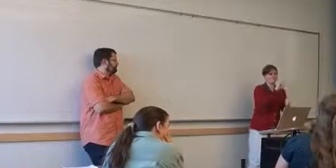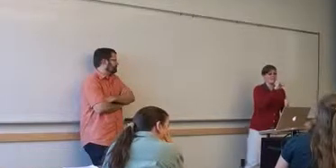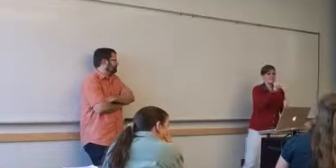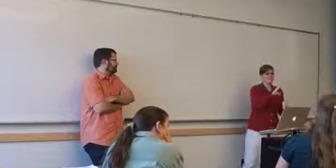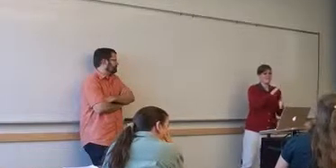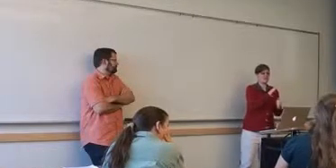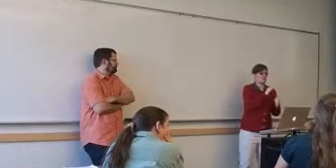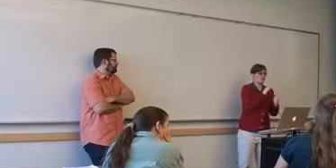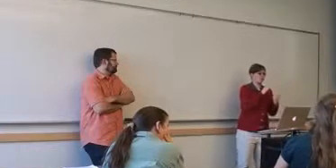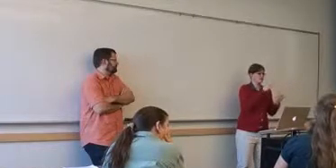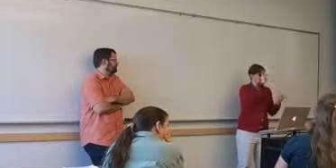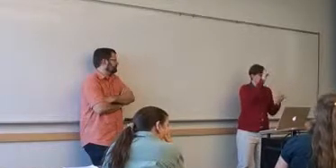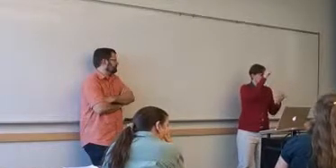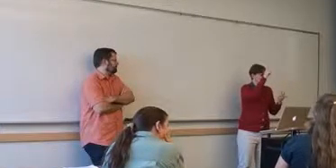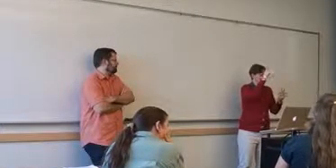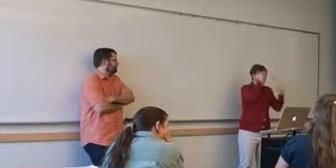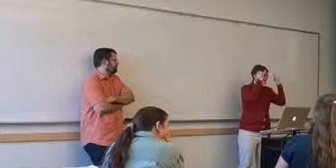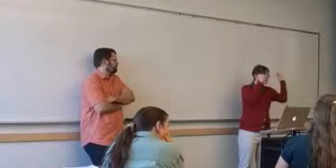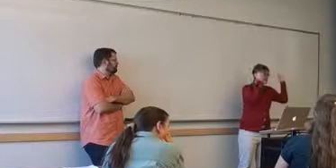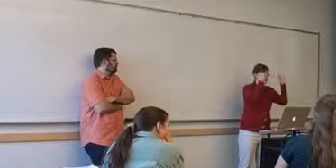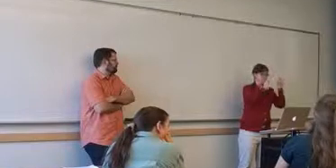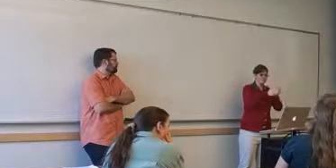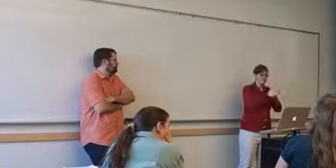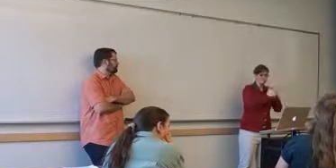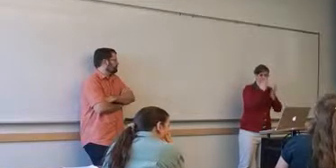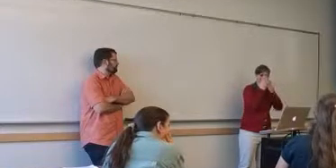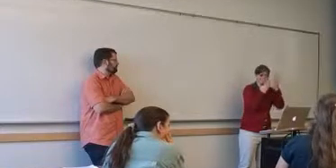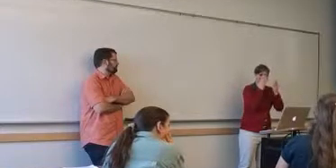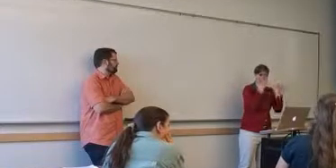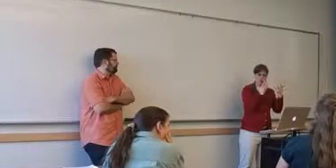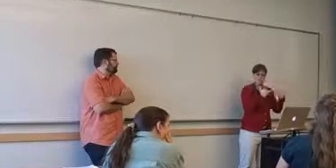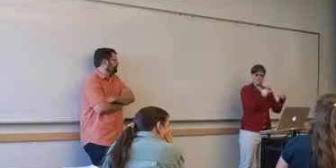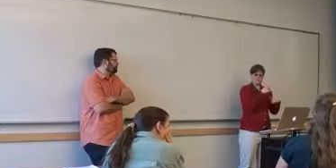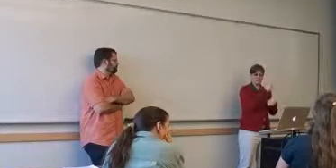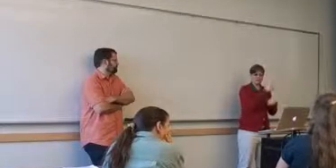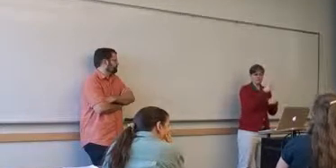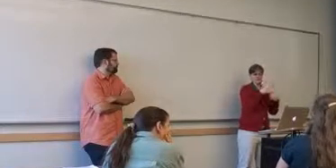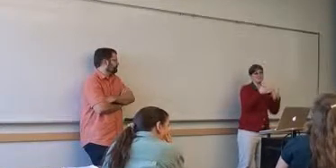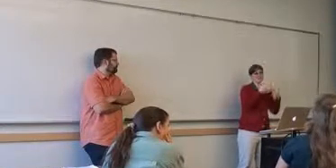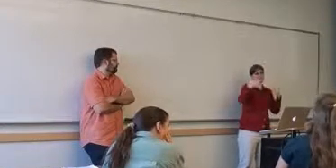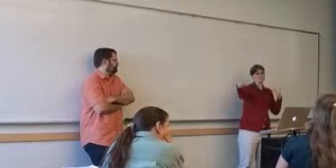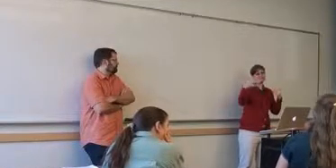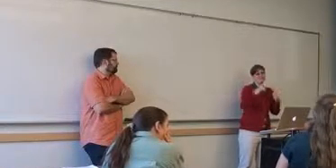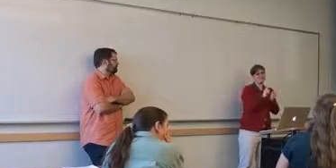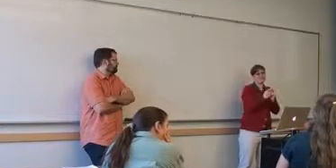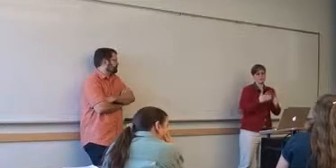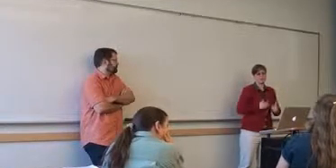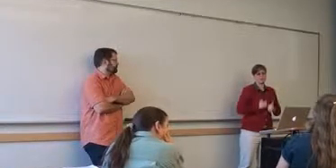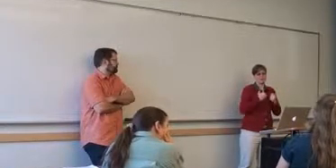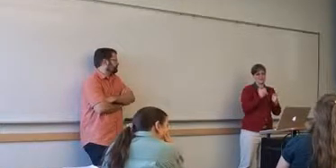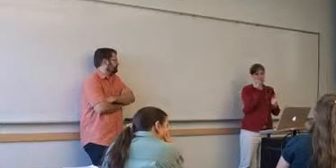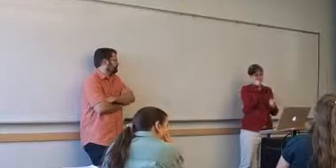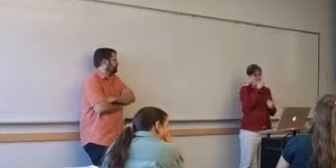and I loved the main character. She was intelligent, imaginative, and I saw myself similar to her. And